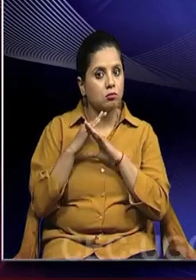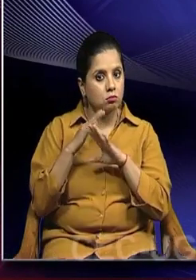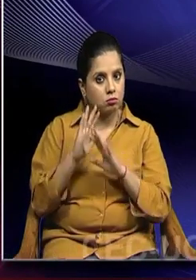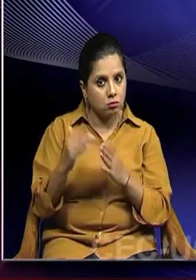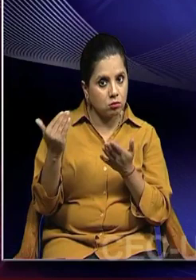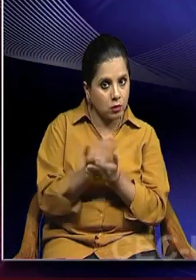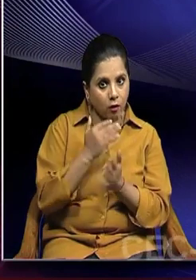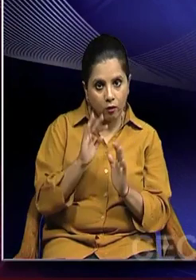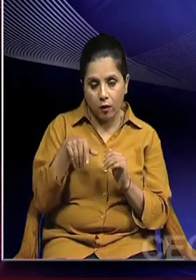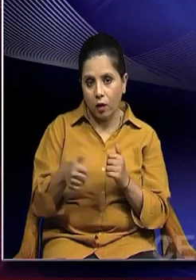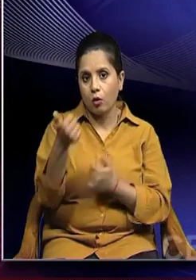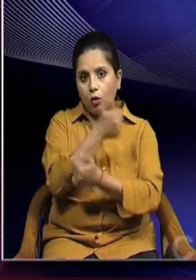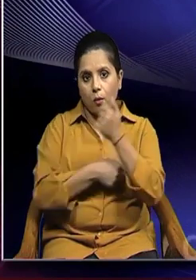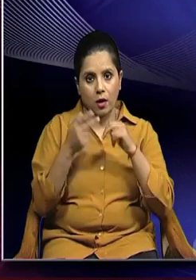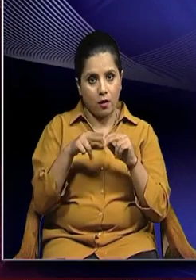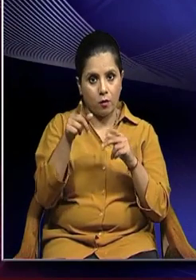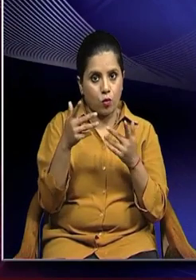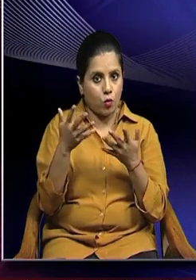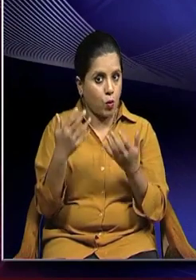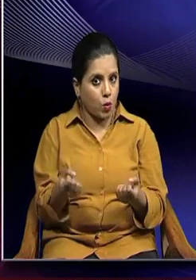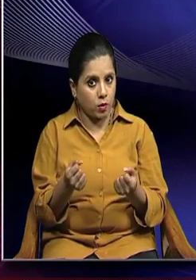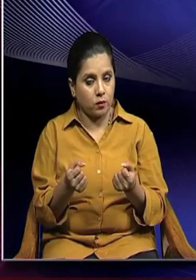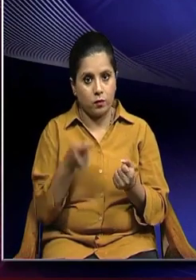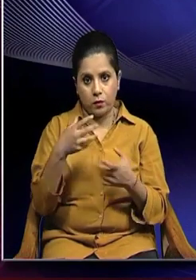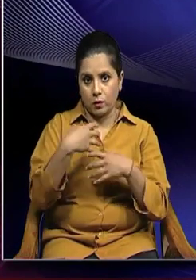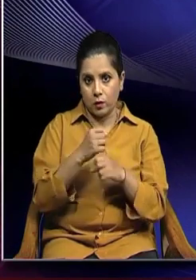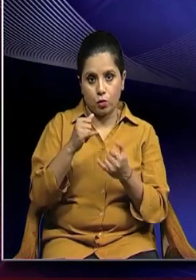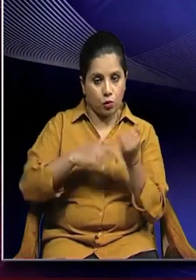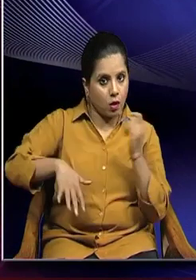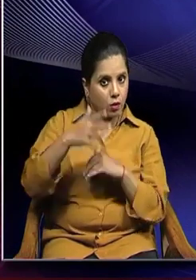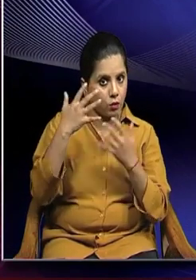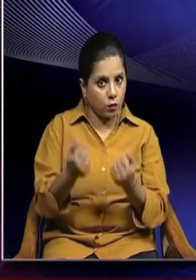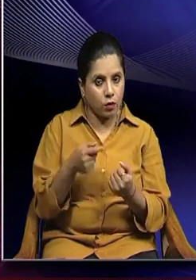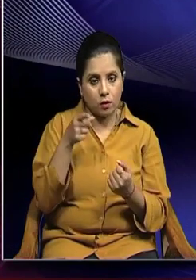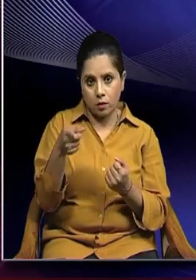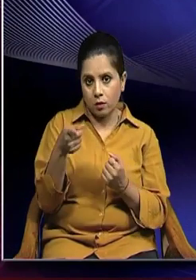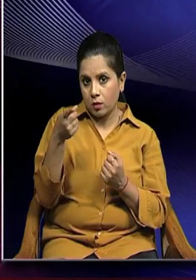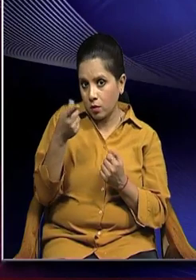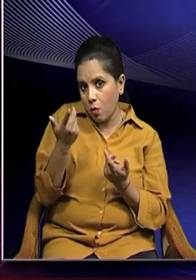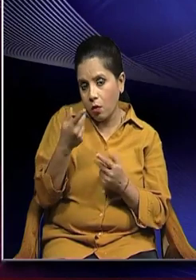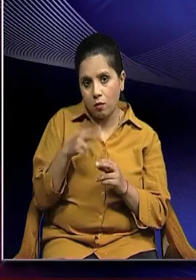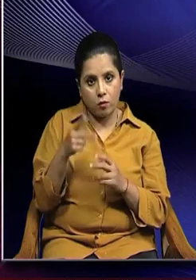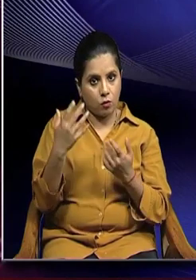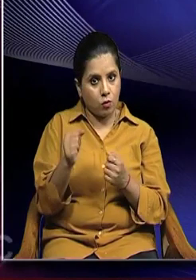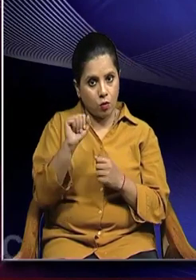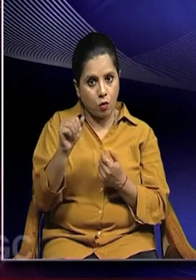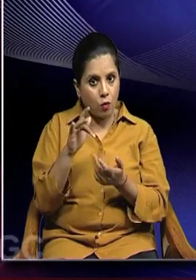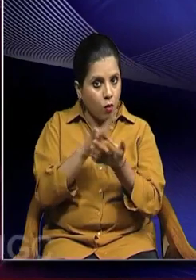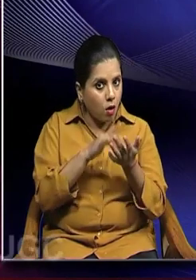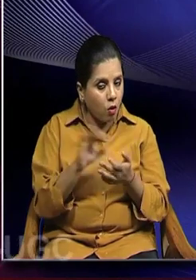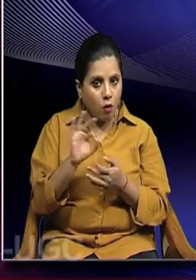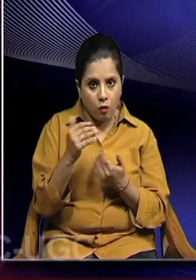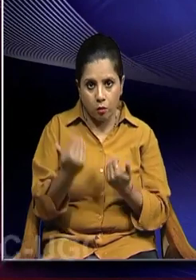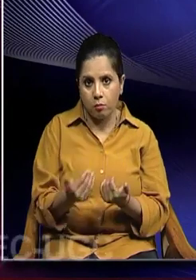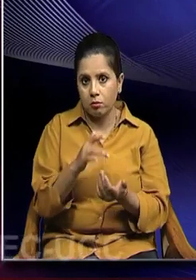of competition. If you are willing to create a society, you are willing to create your workplace